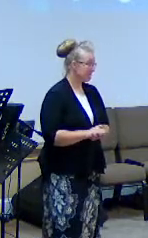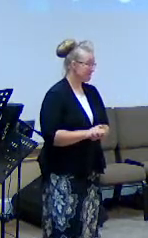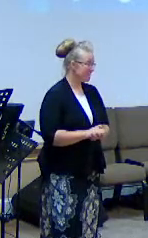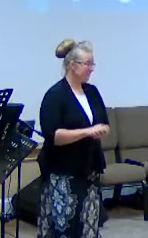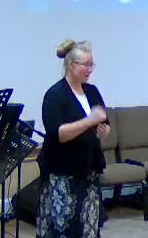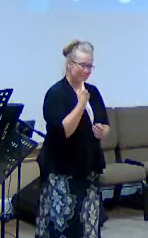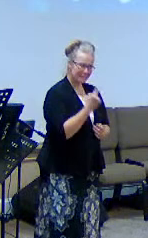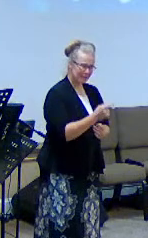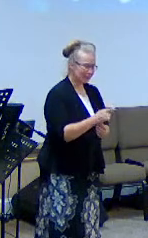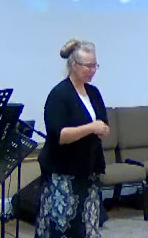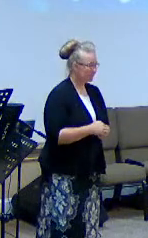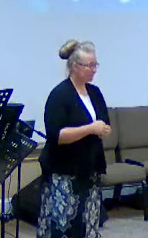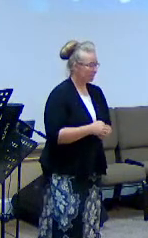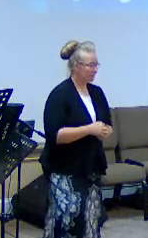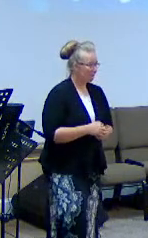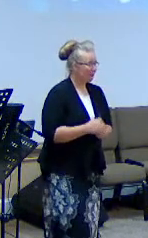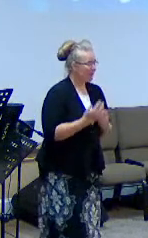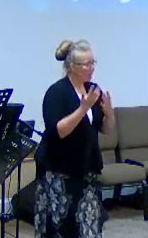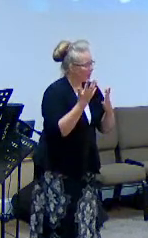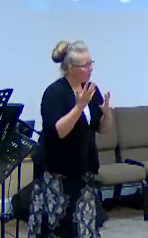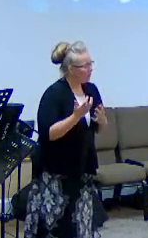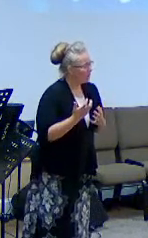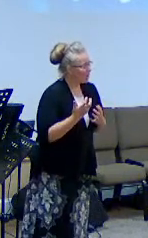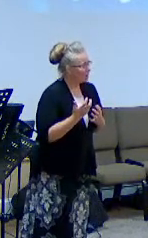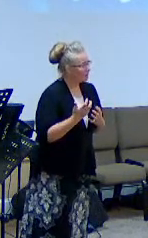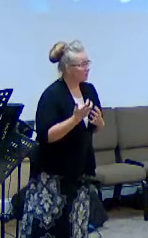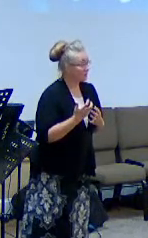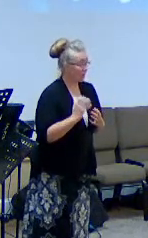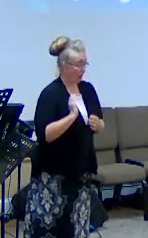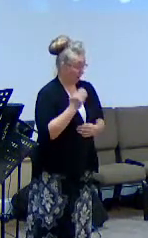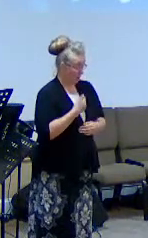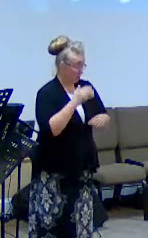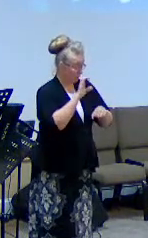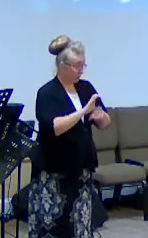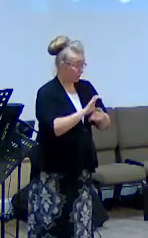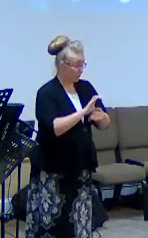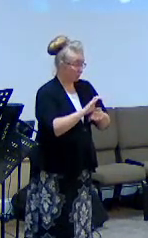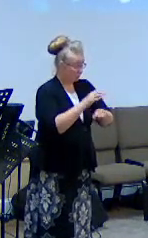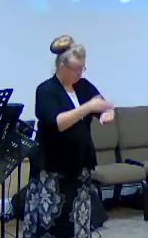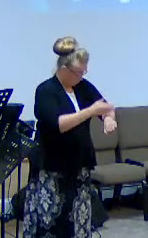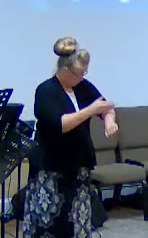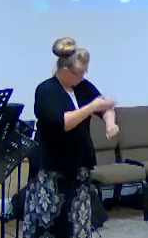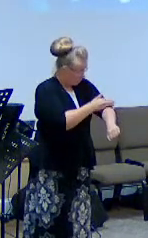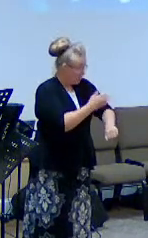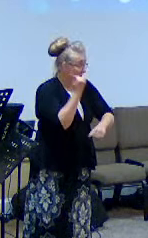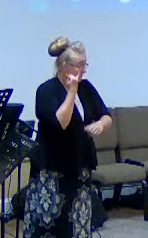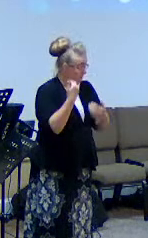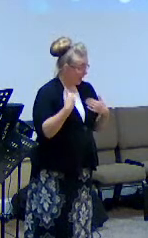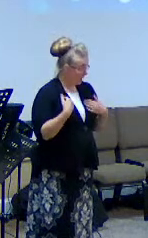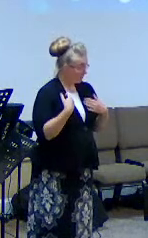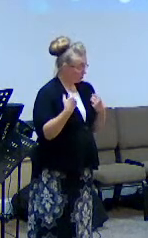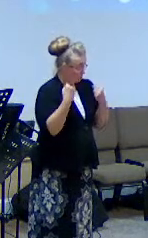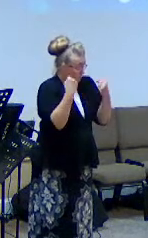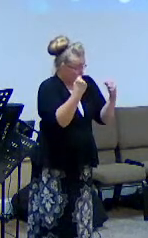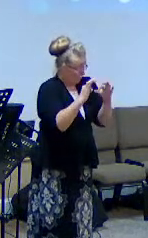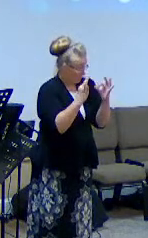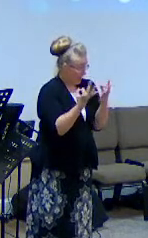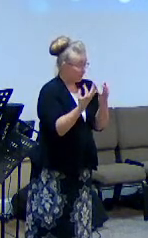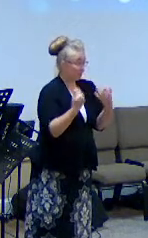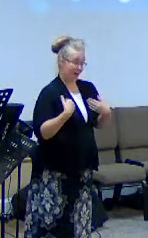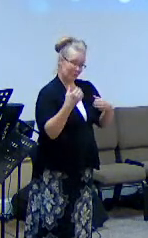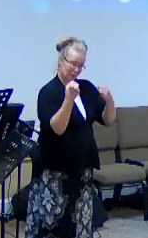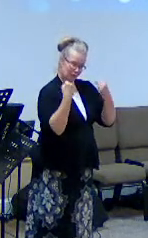I'm telling you, I want, amen, this. I want our church to grow in this, because if you got strong families, you get a strong church.